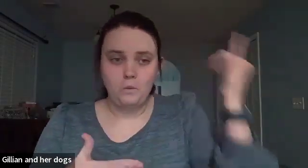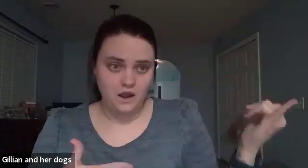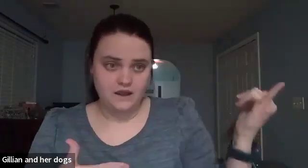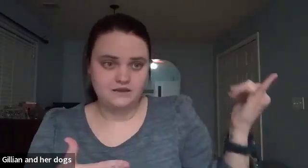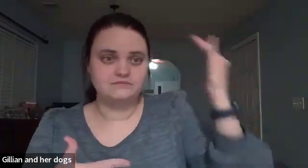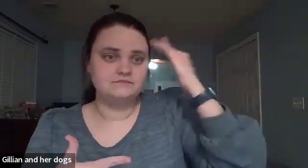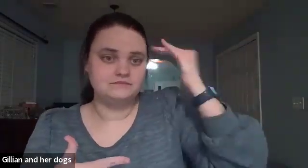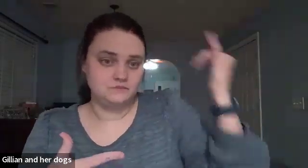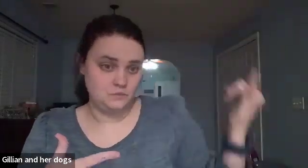why,